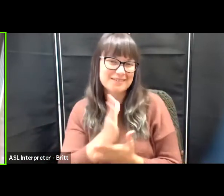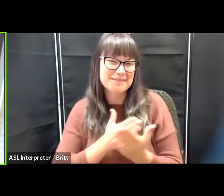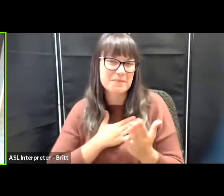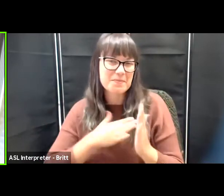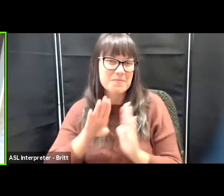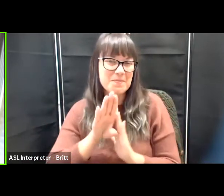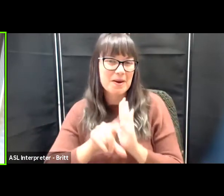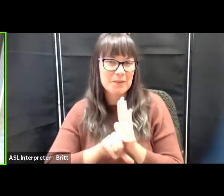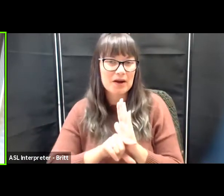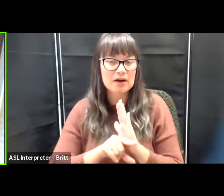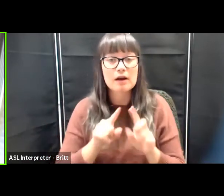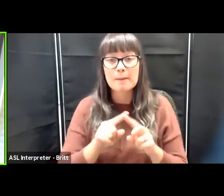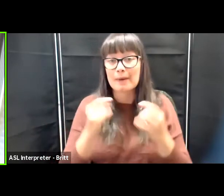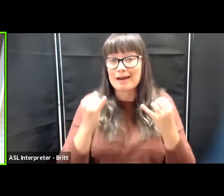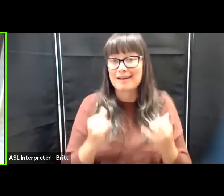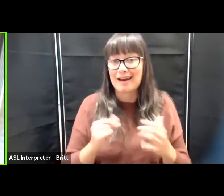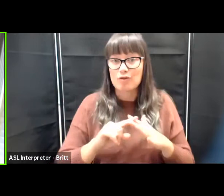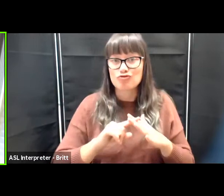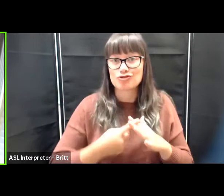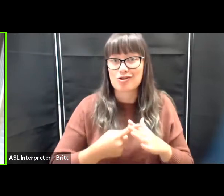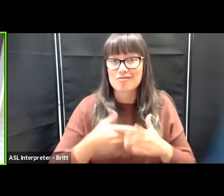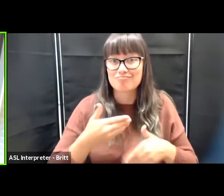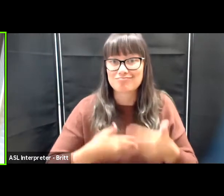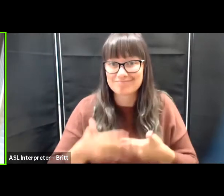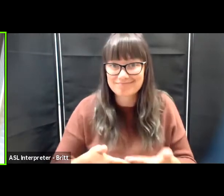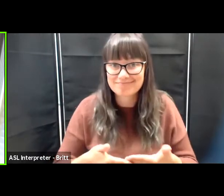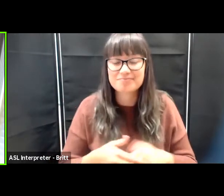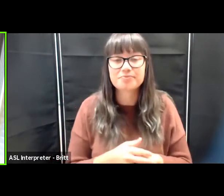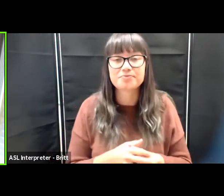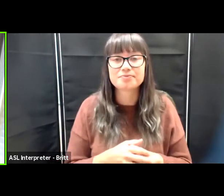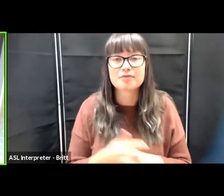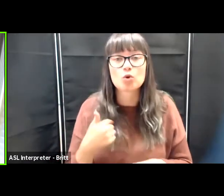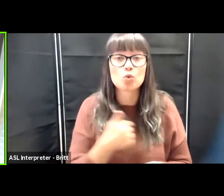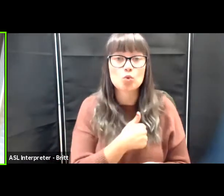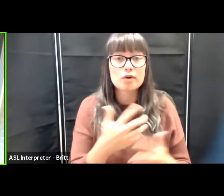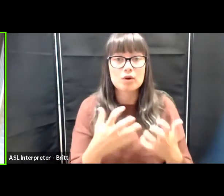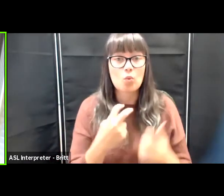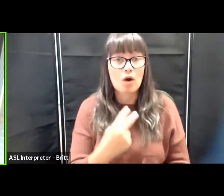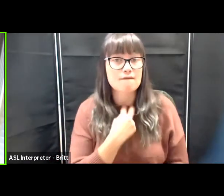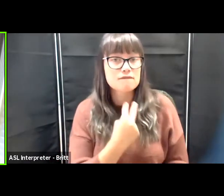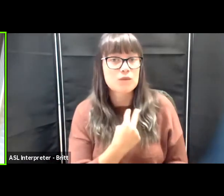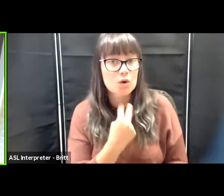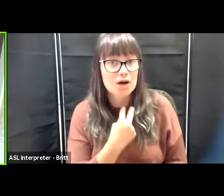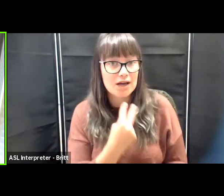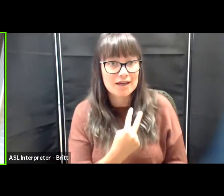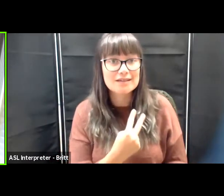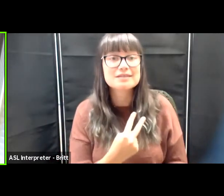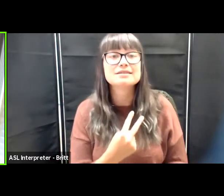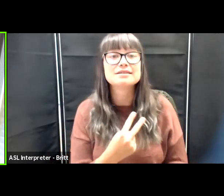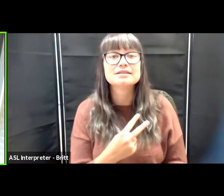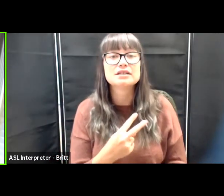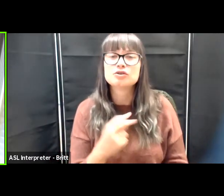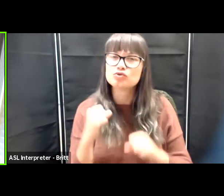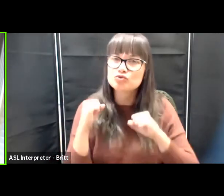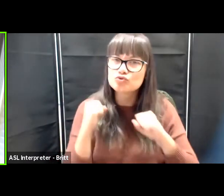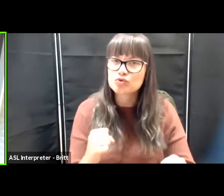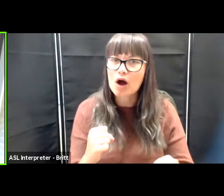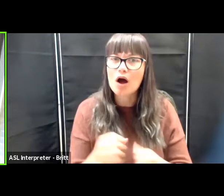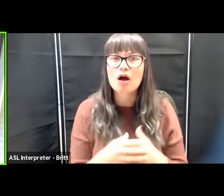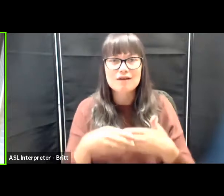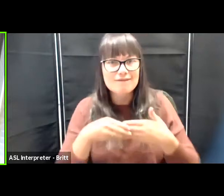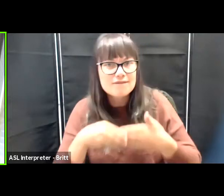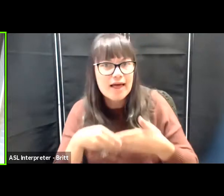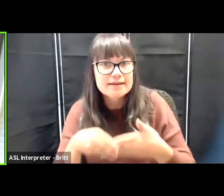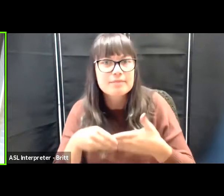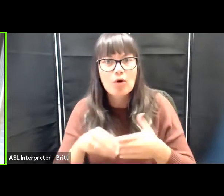So now to actually jump into the good stuff. We want voices as performers that are strong,